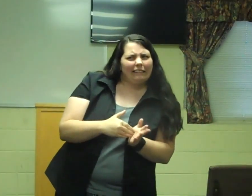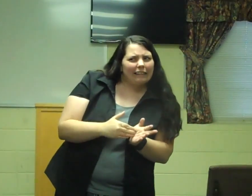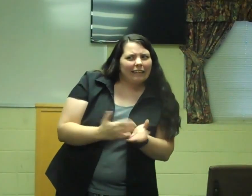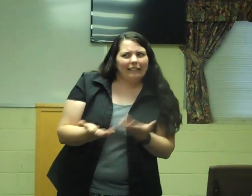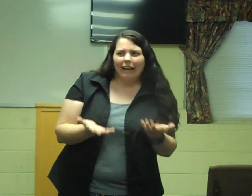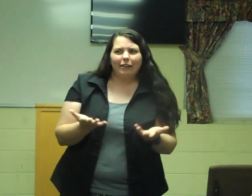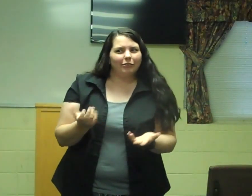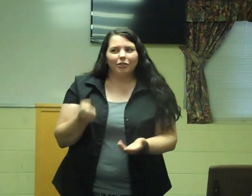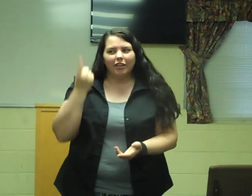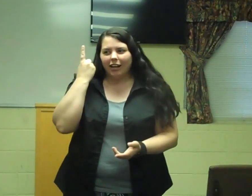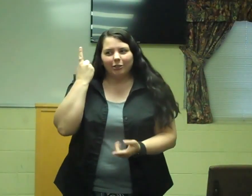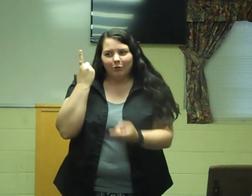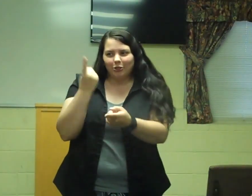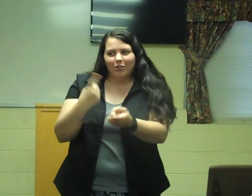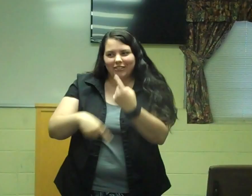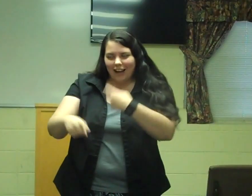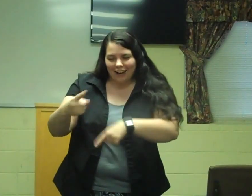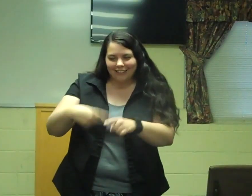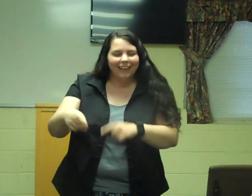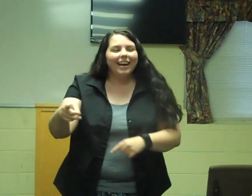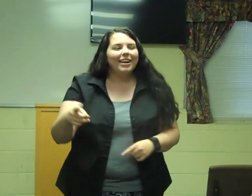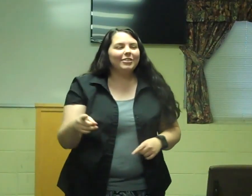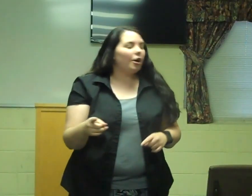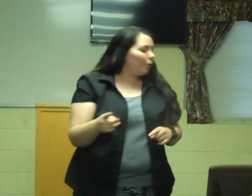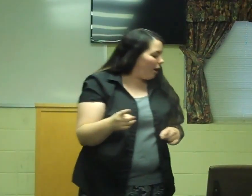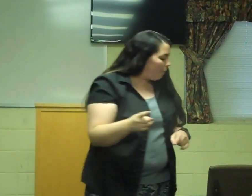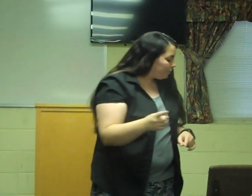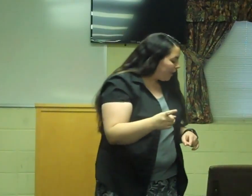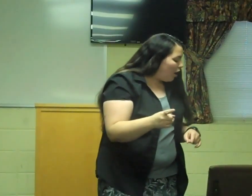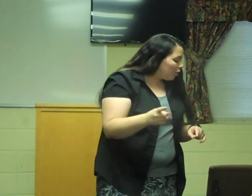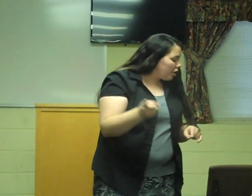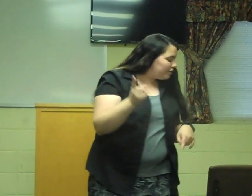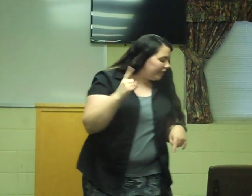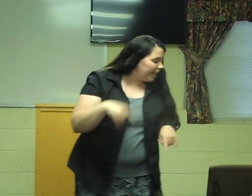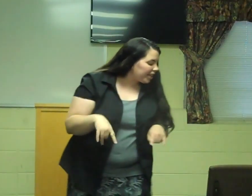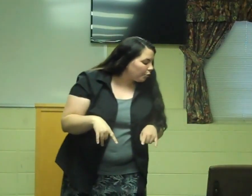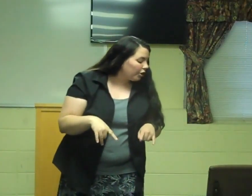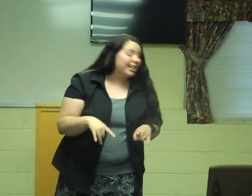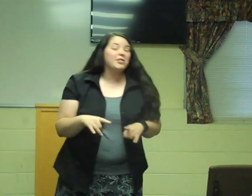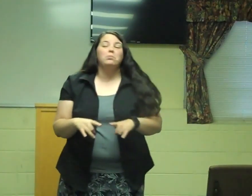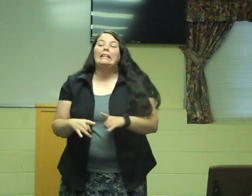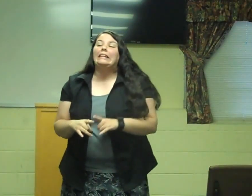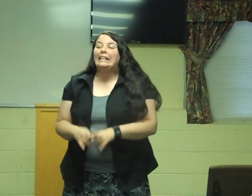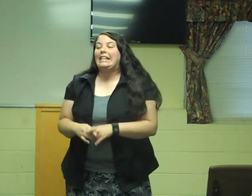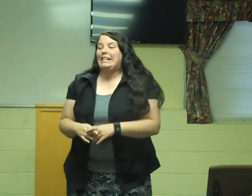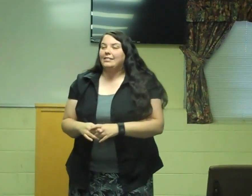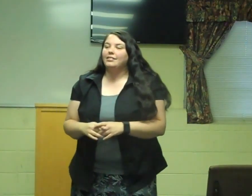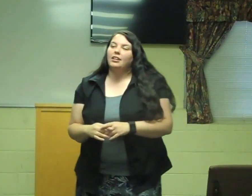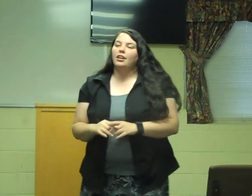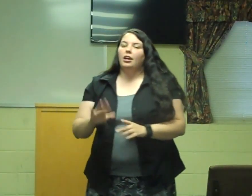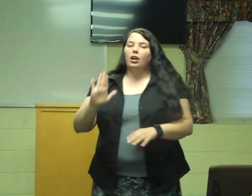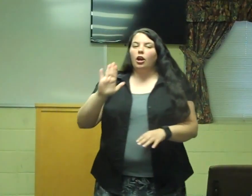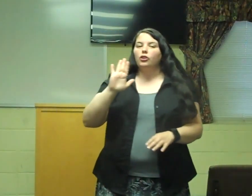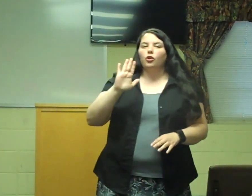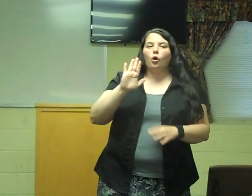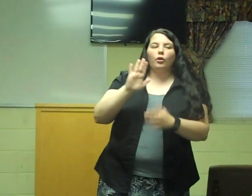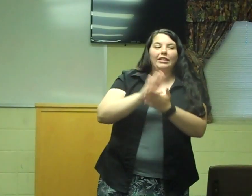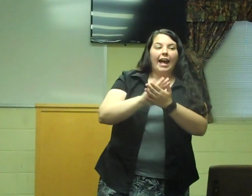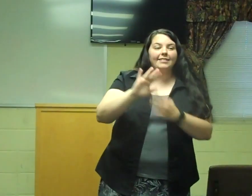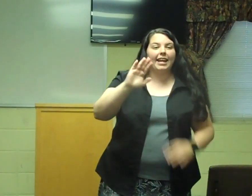again? Because I don't understand what you just signed. So, which goes into the next word is please. Your whole nice